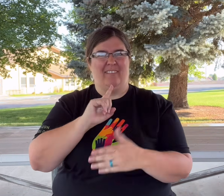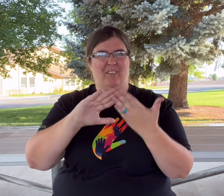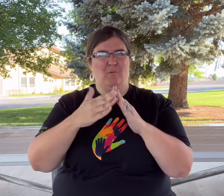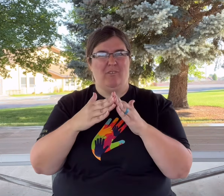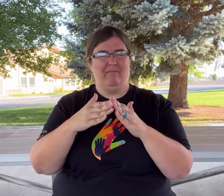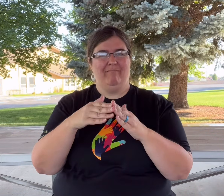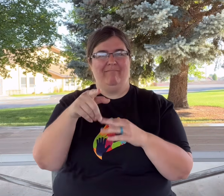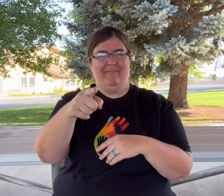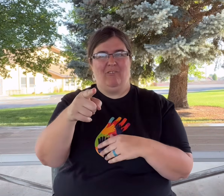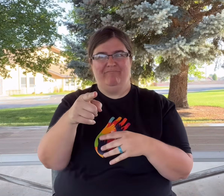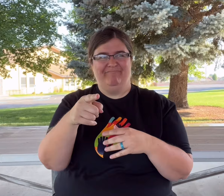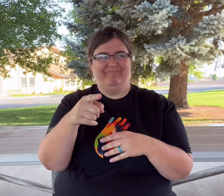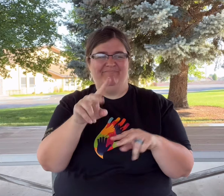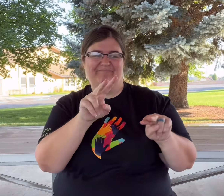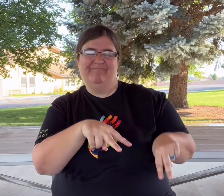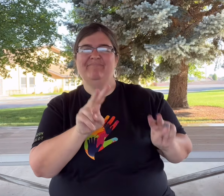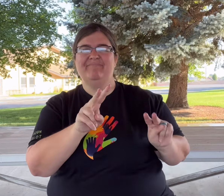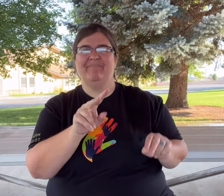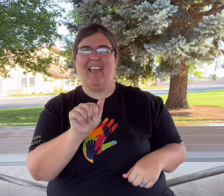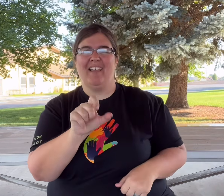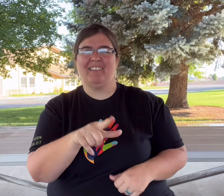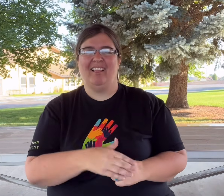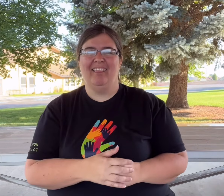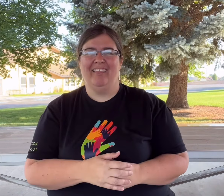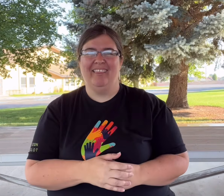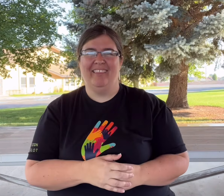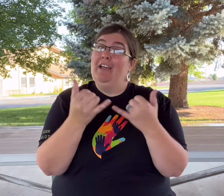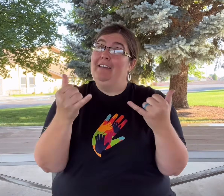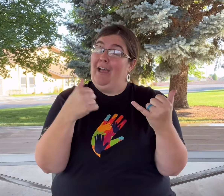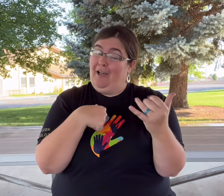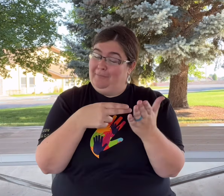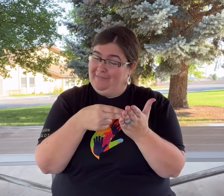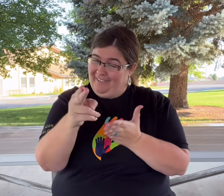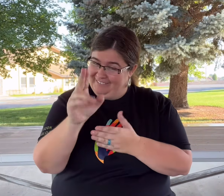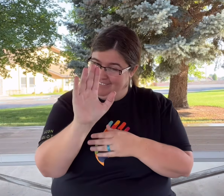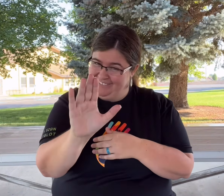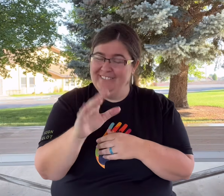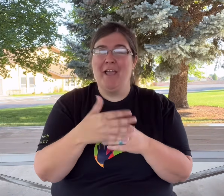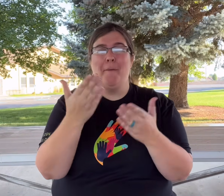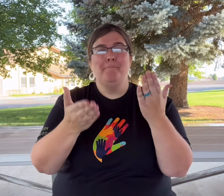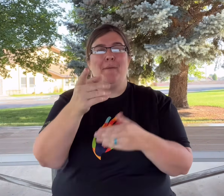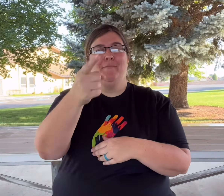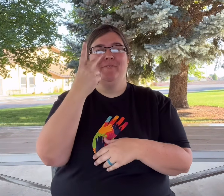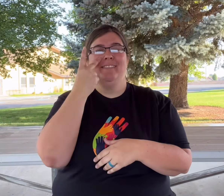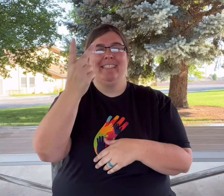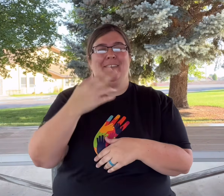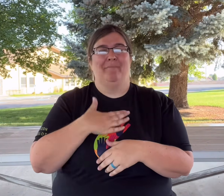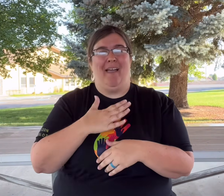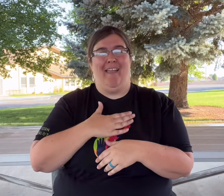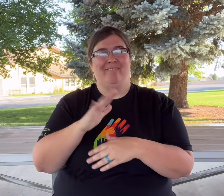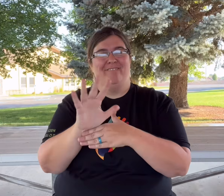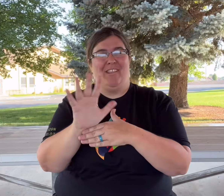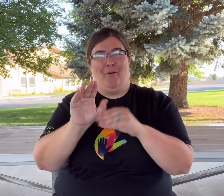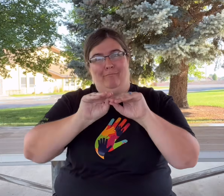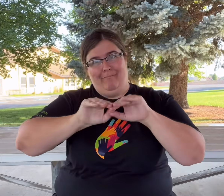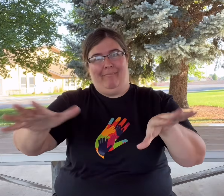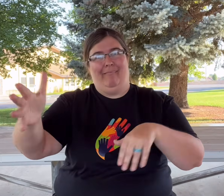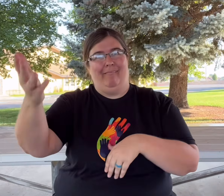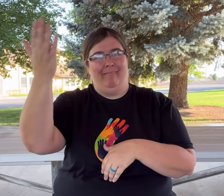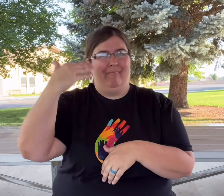community that you look down on their language. Okay, now I do have to be honest because many of you may have seen the video I made that